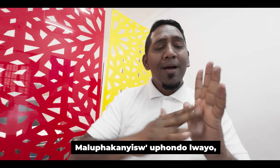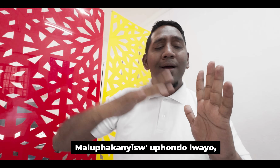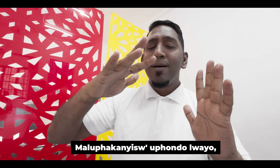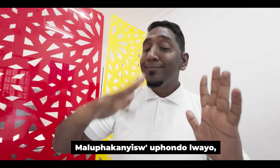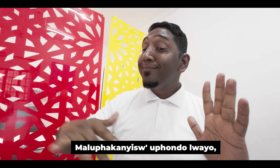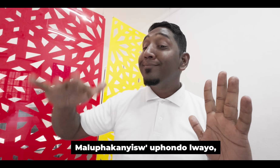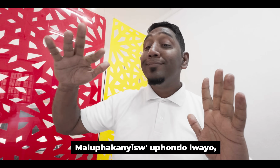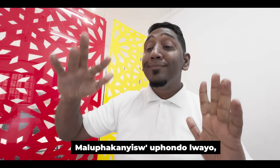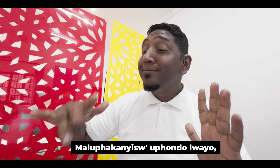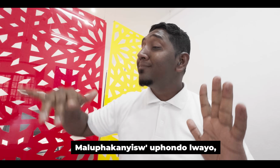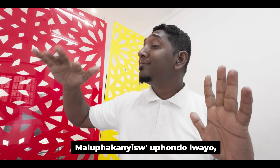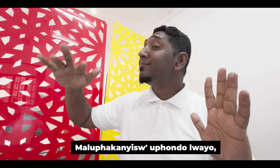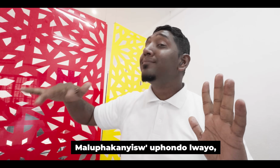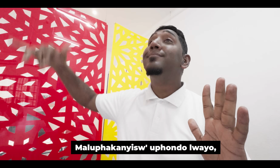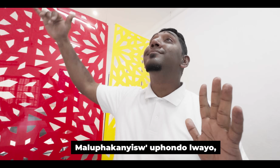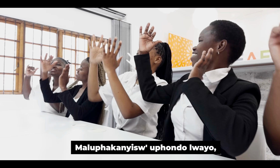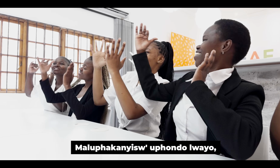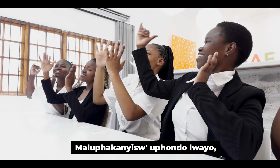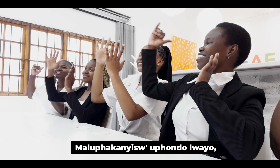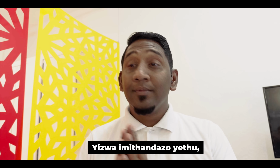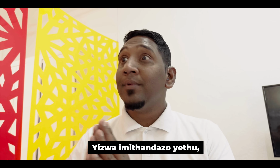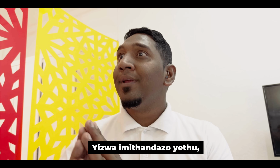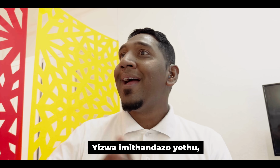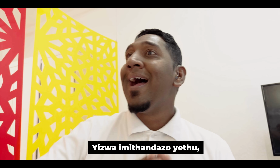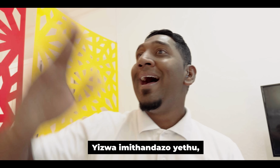maluphakanyiswa uphondo lwayo izwa